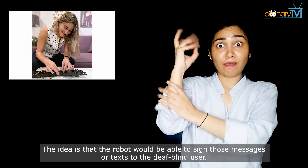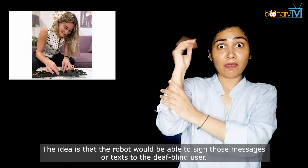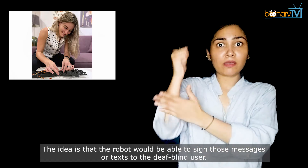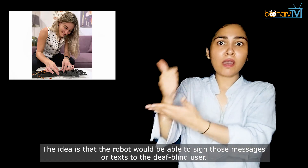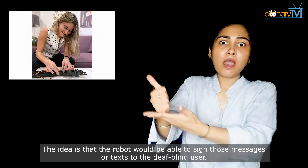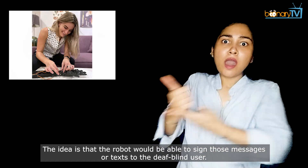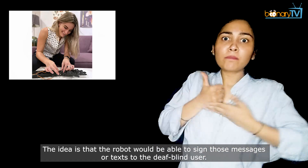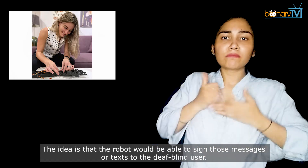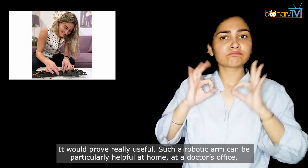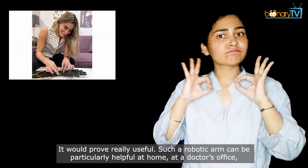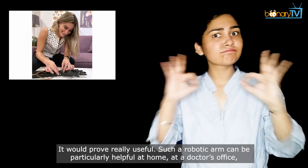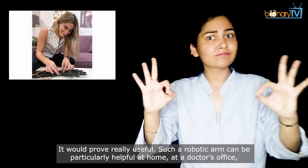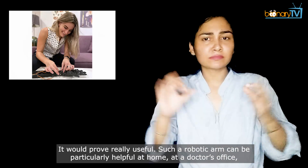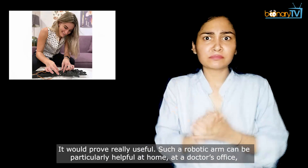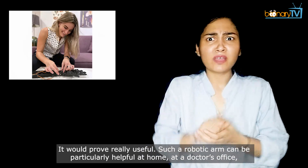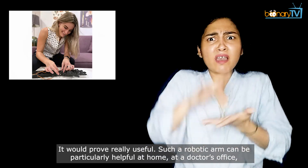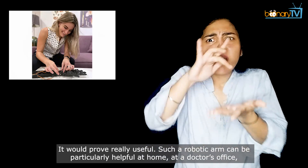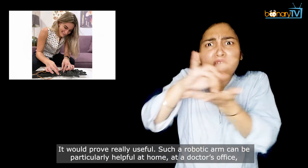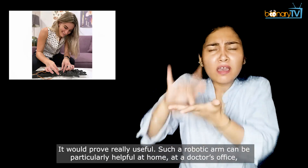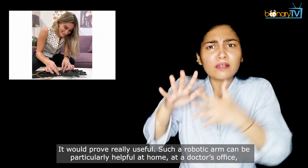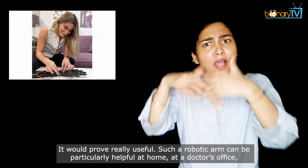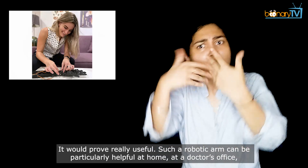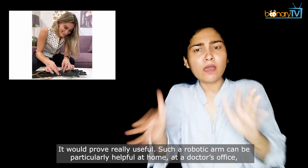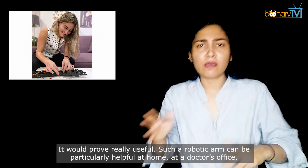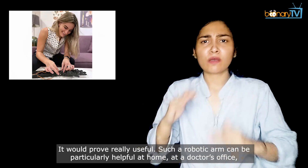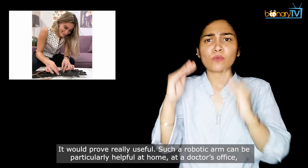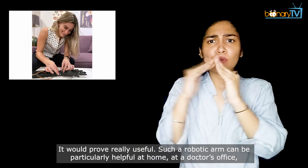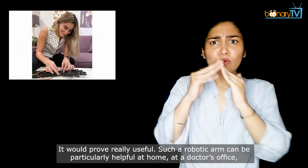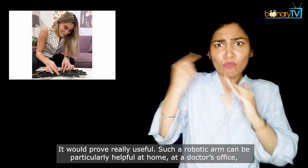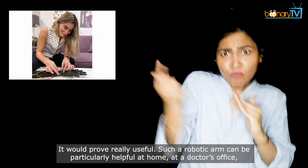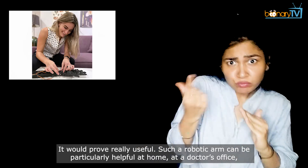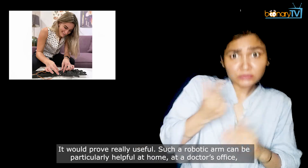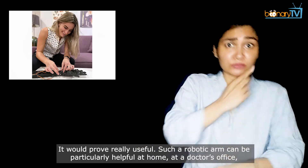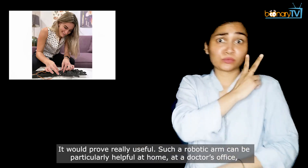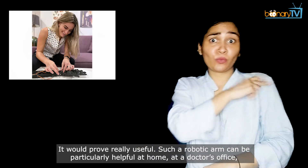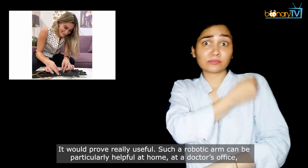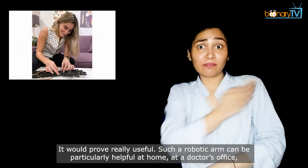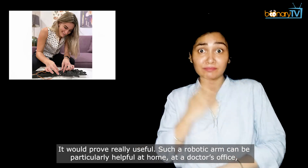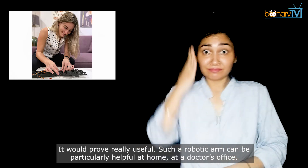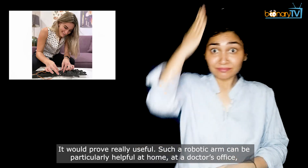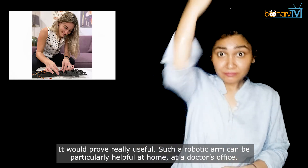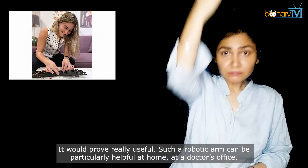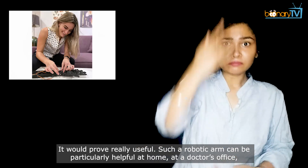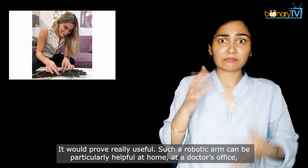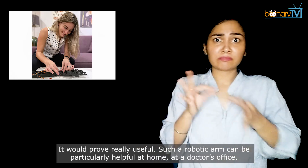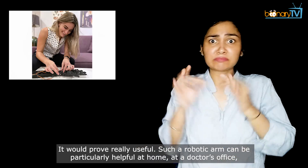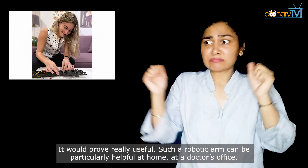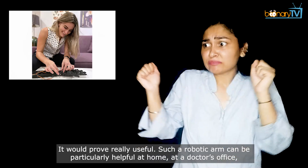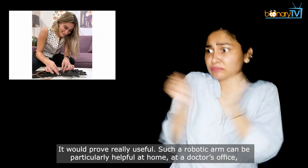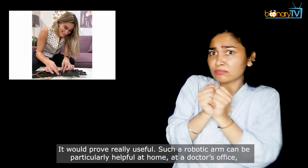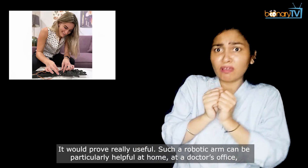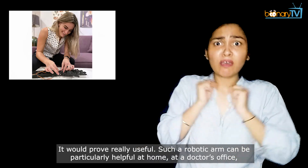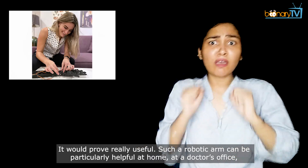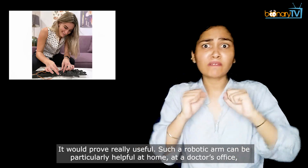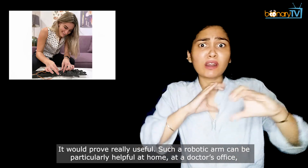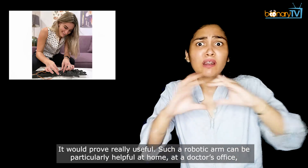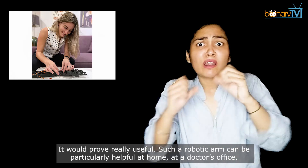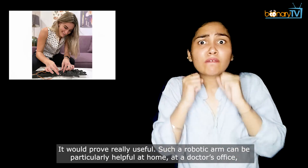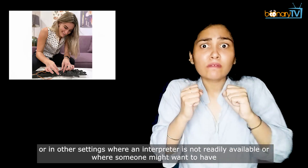user. It would prove really useful. Such a robotic arm can be particularly helpful at home, at a doctor's office or